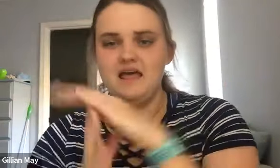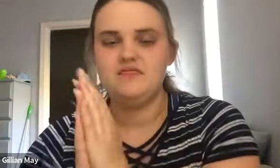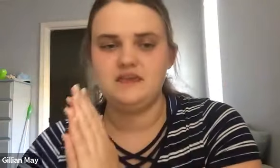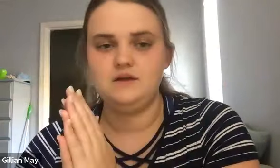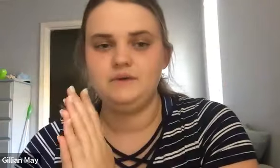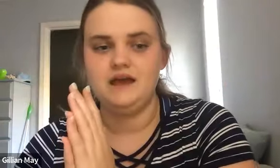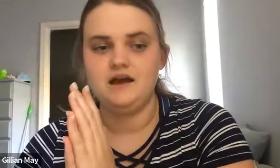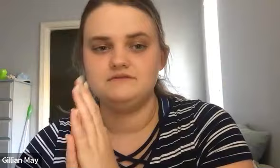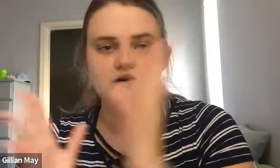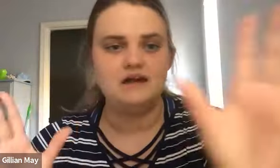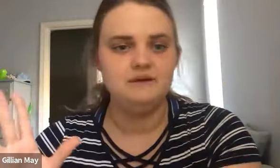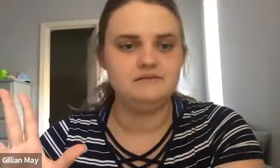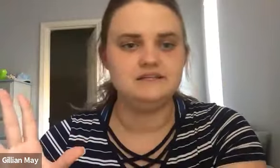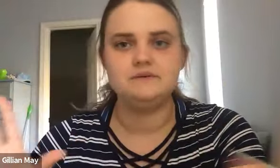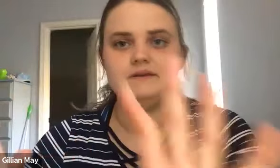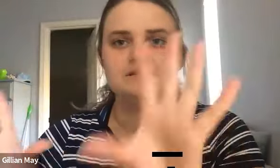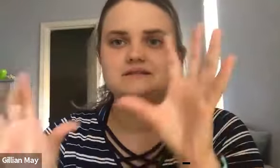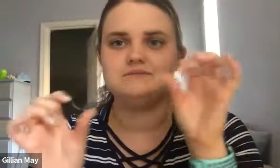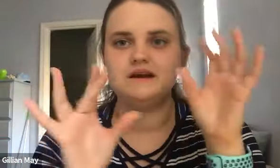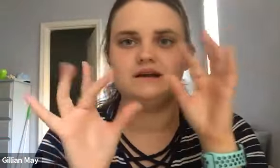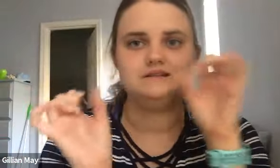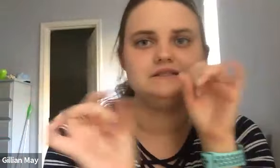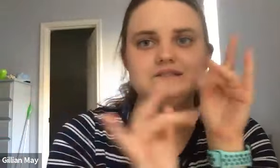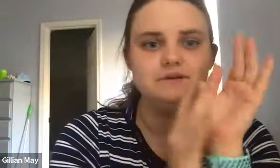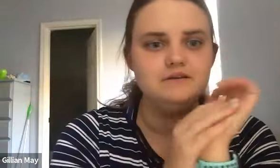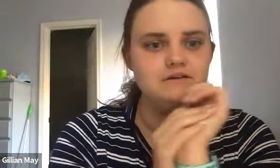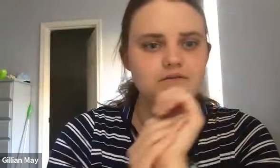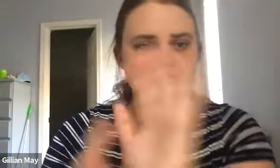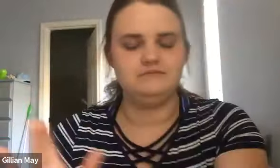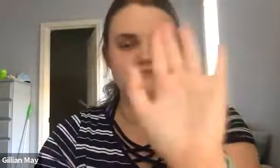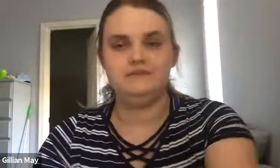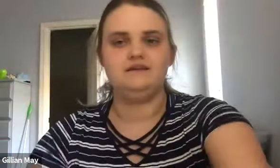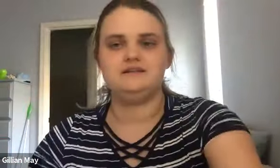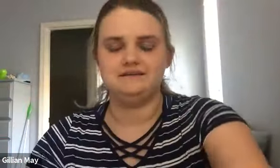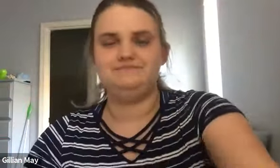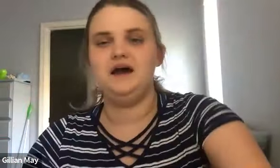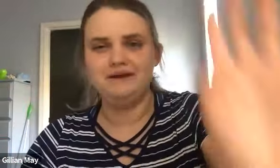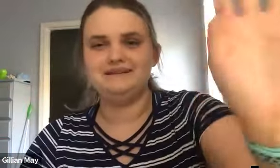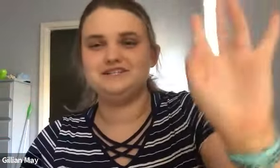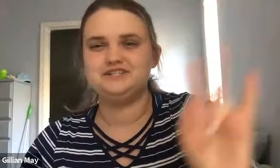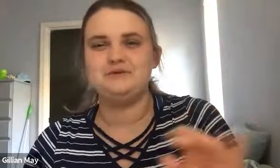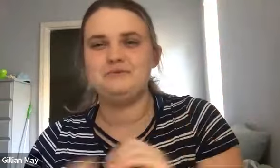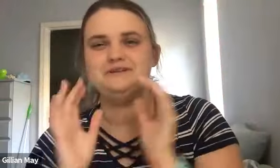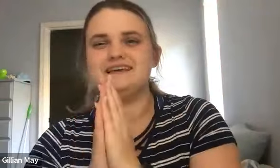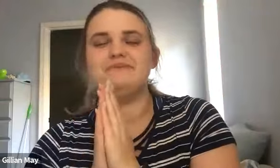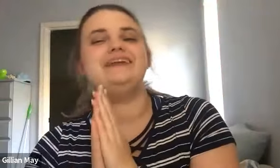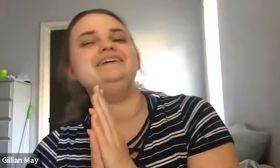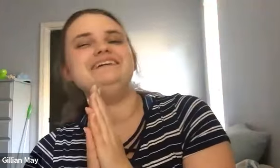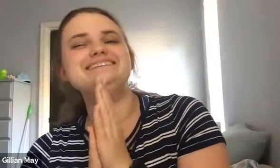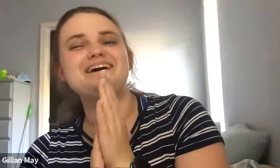And then we have, sorry, I have my list, but my list keeps kind of just disappearing on me because I'm not paying attention to the words. But anyways,